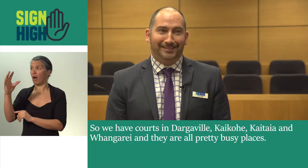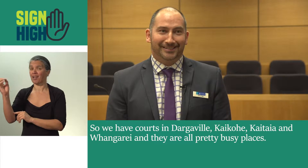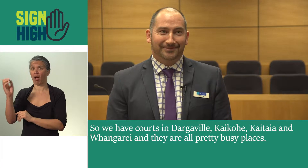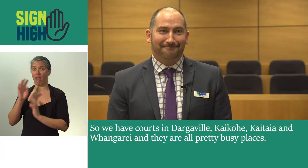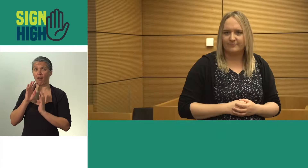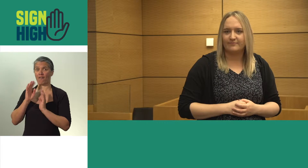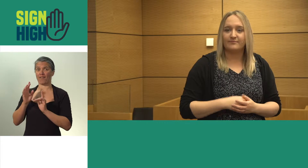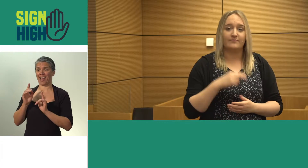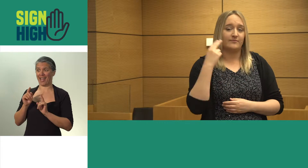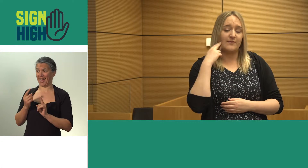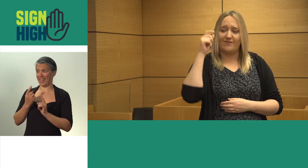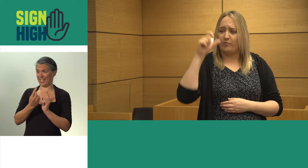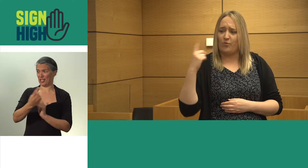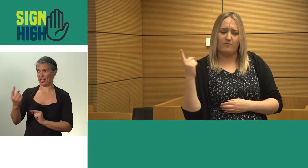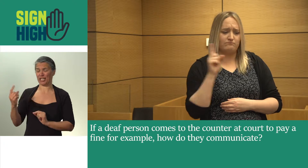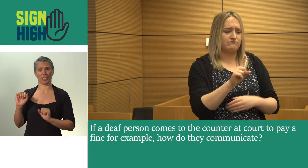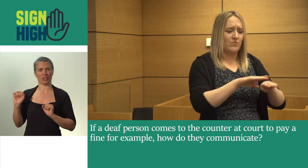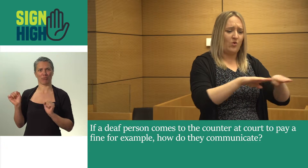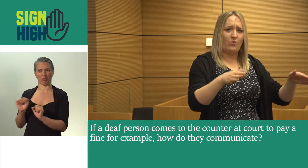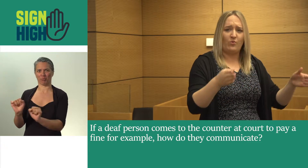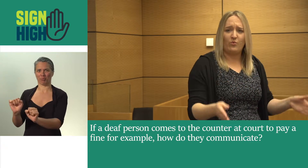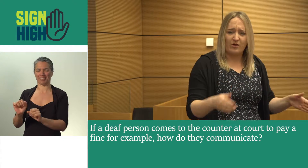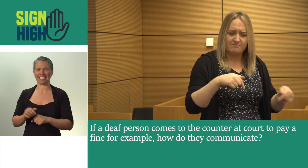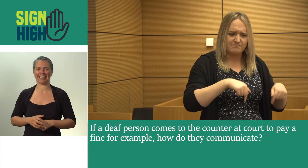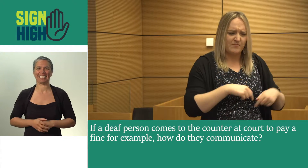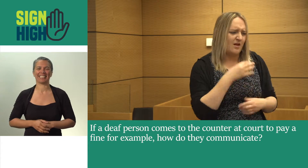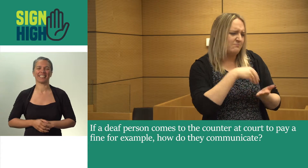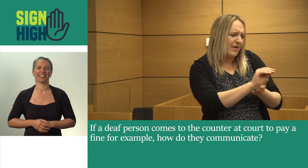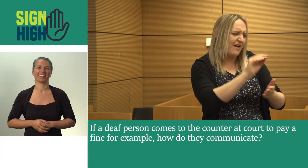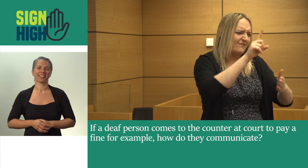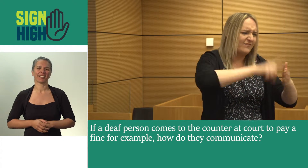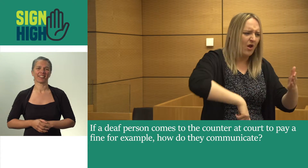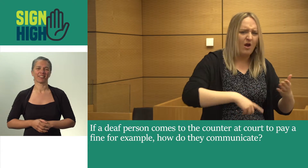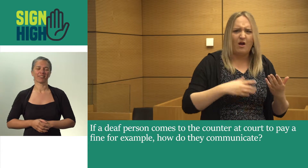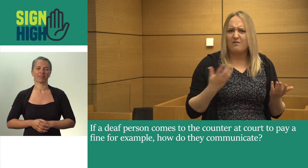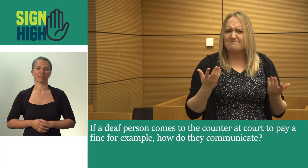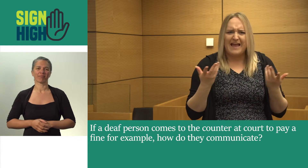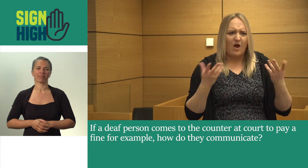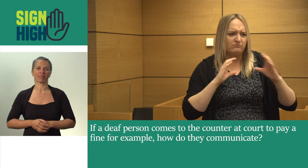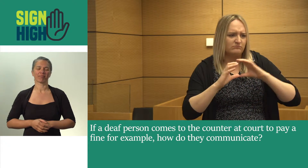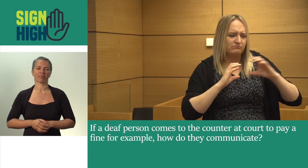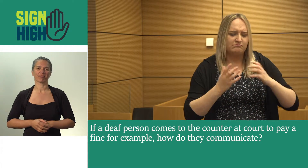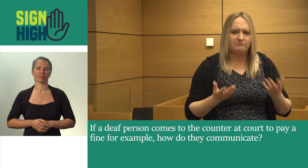places. So if a deaf person comes to the counter at court to pay a fine, for example, how do they